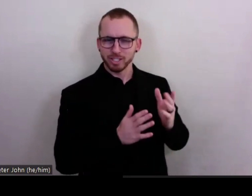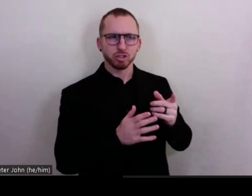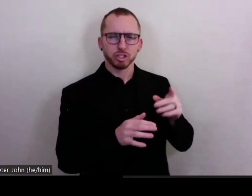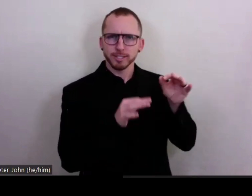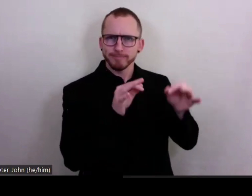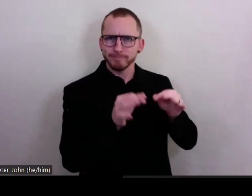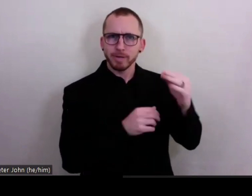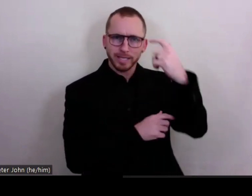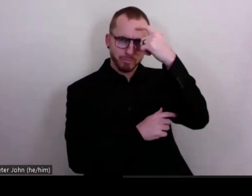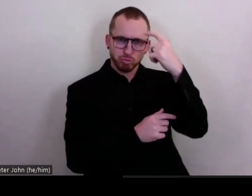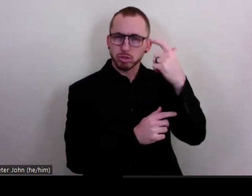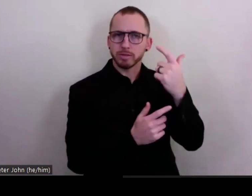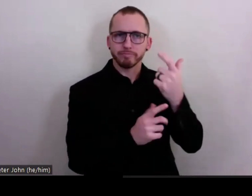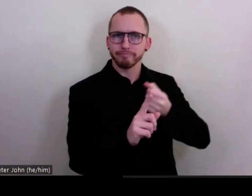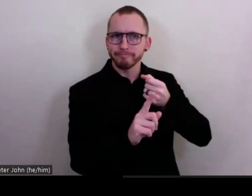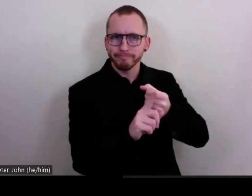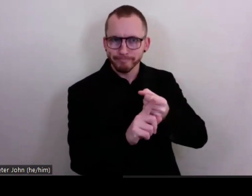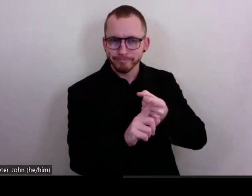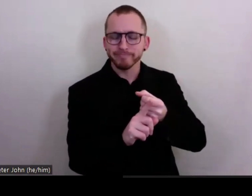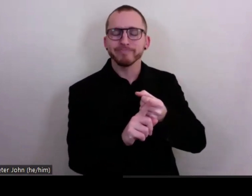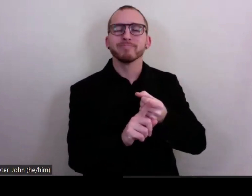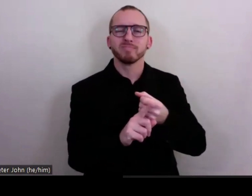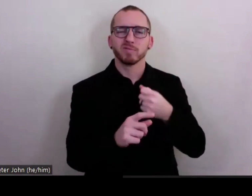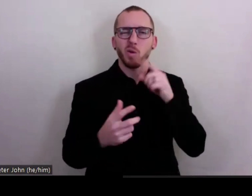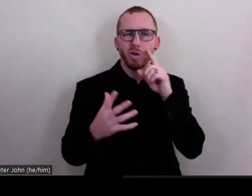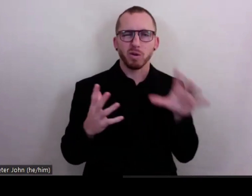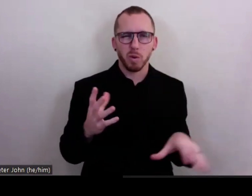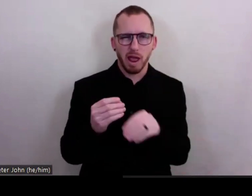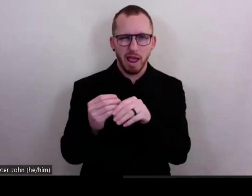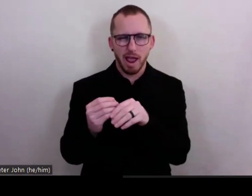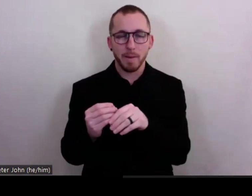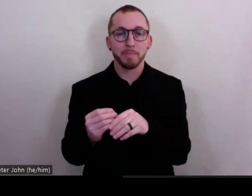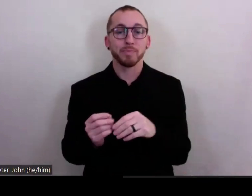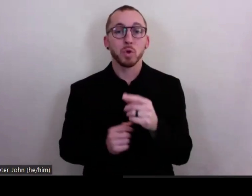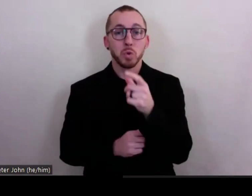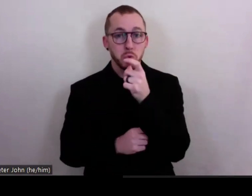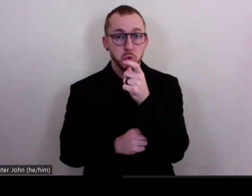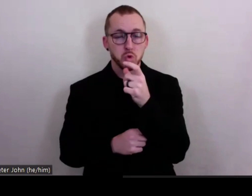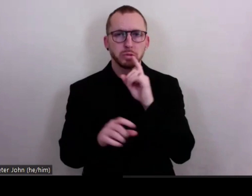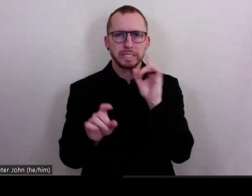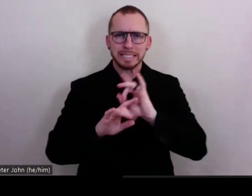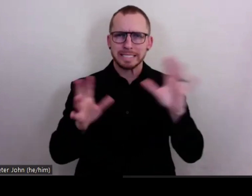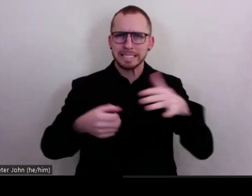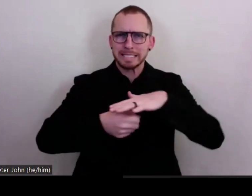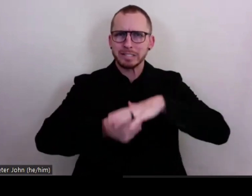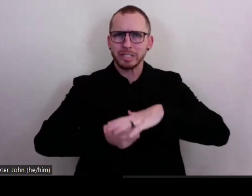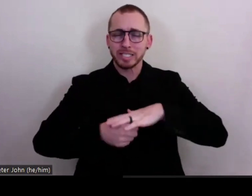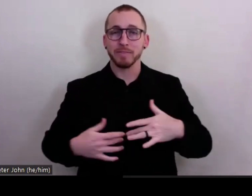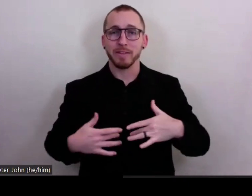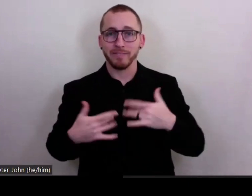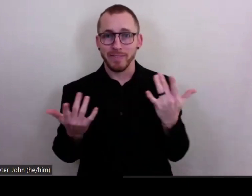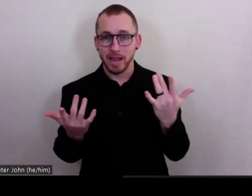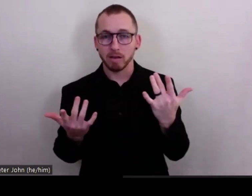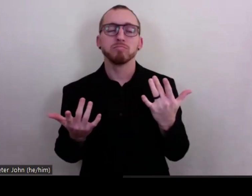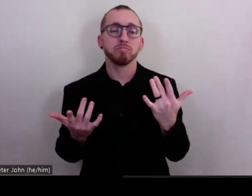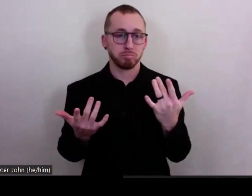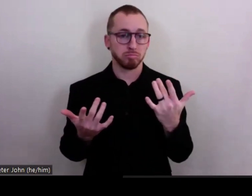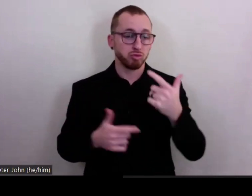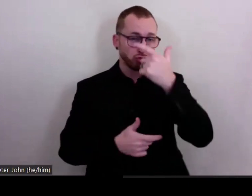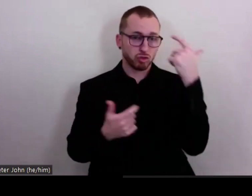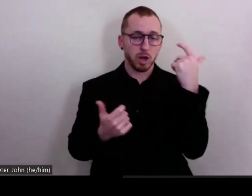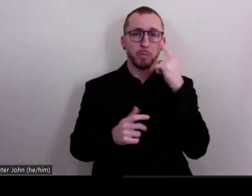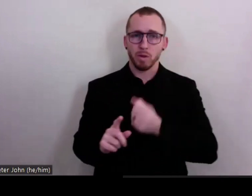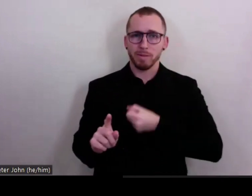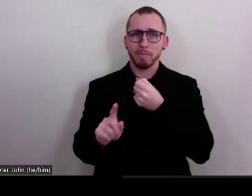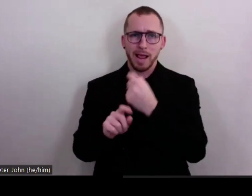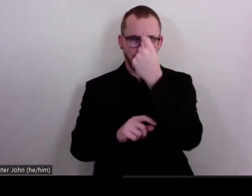during a stressful event, someone who's experienced trauma may react on the lower parts of their brain. So this is true for everybody, but when I'm looking